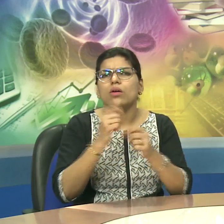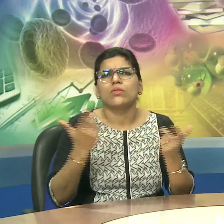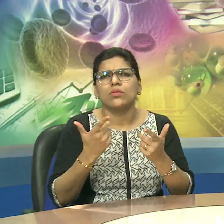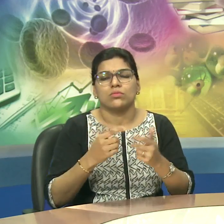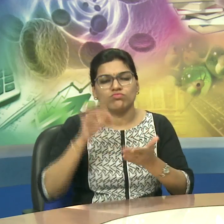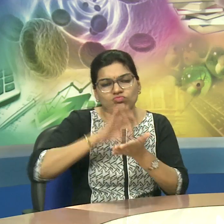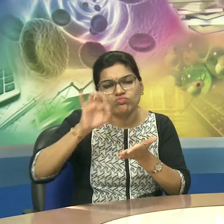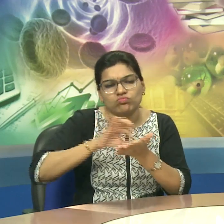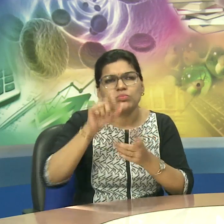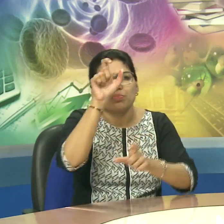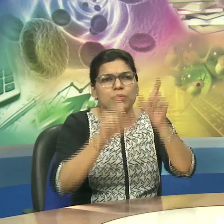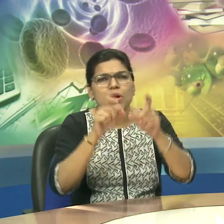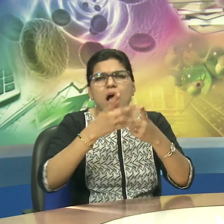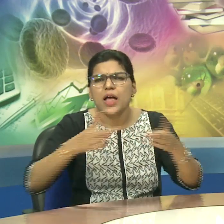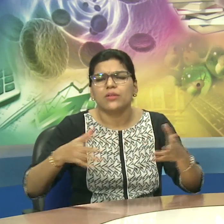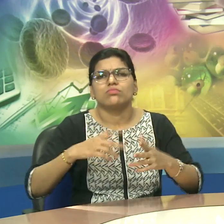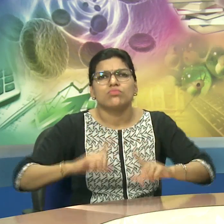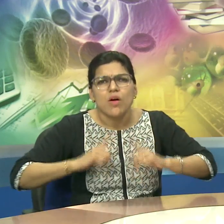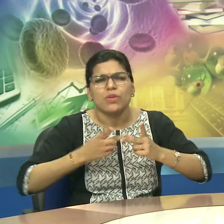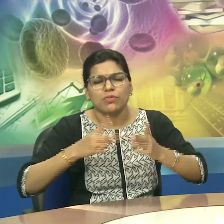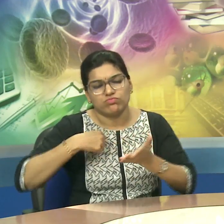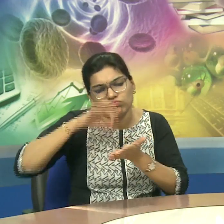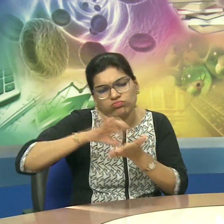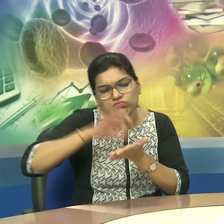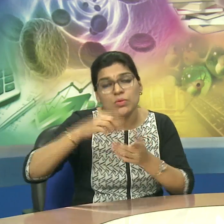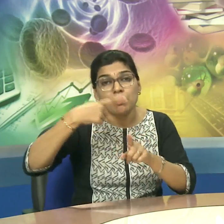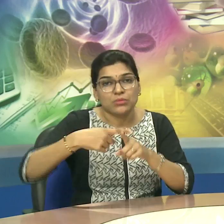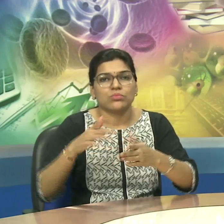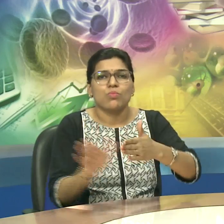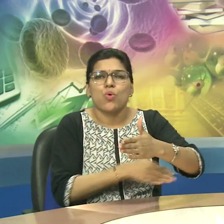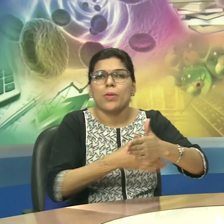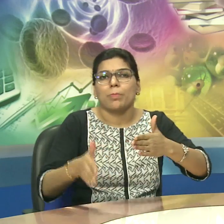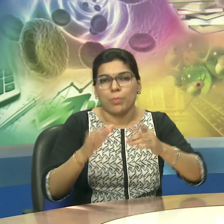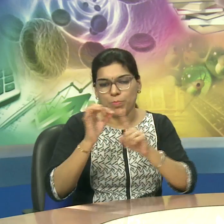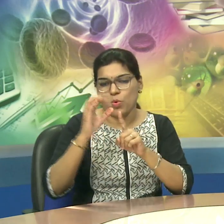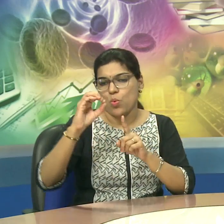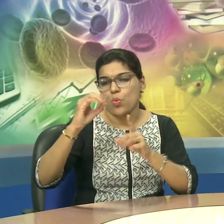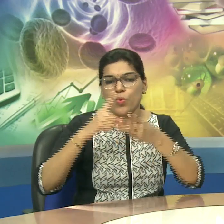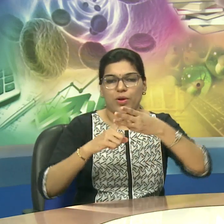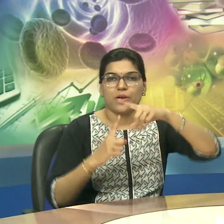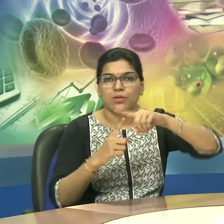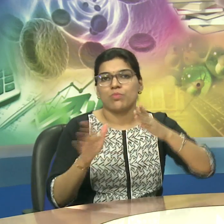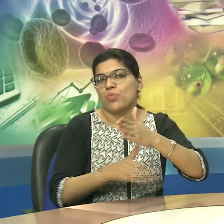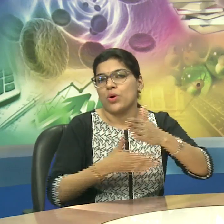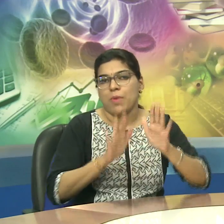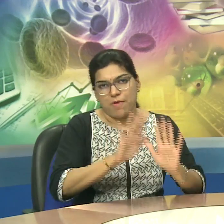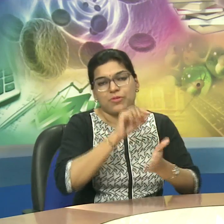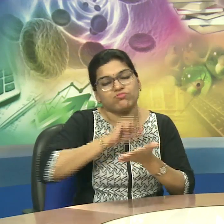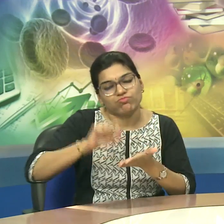He is from Kasauli, Punjab State Agency, from British India Times.